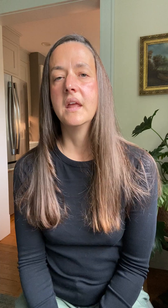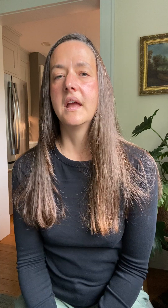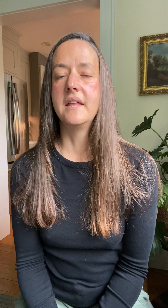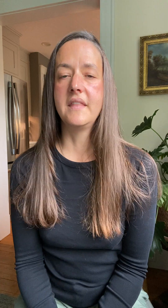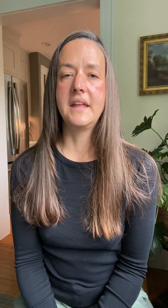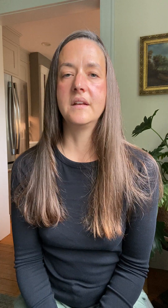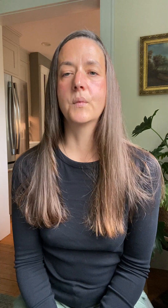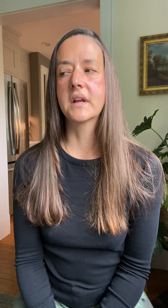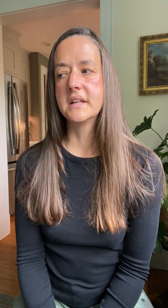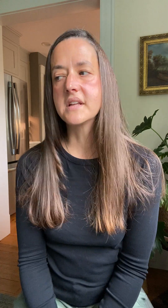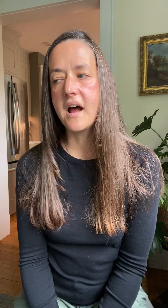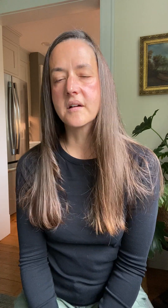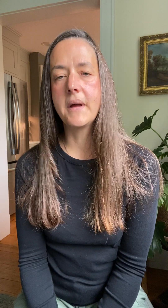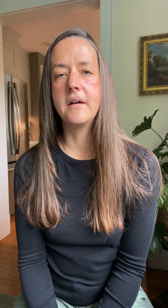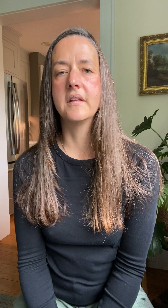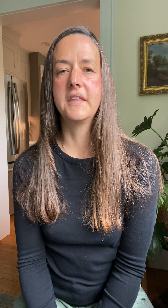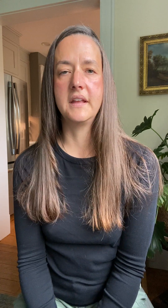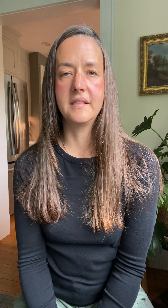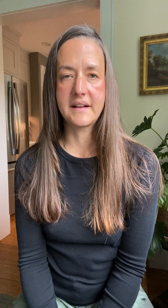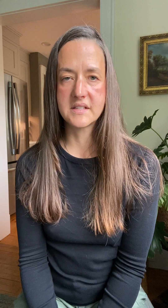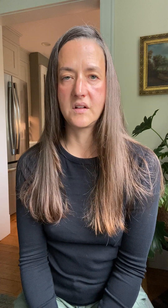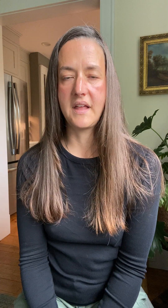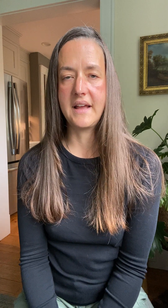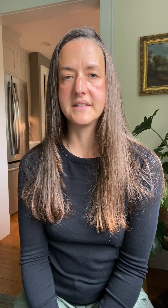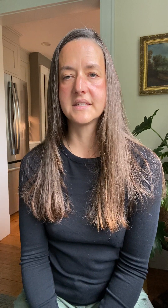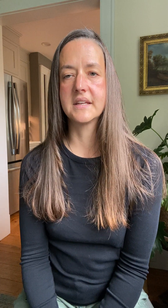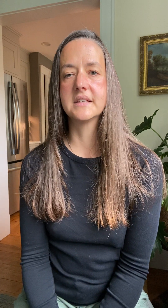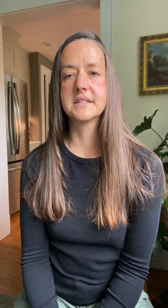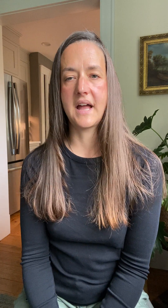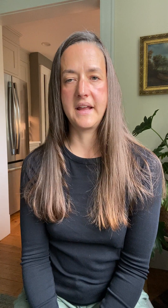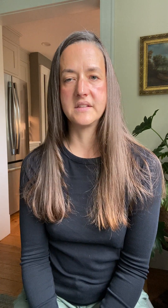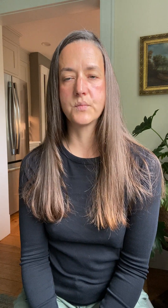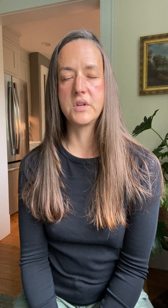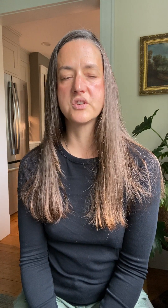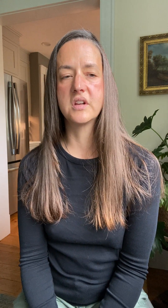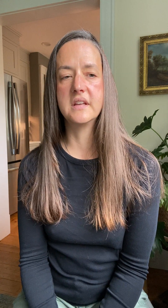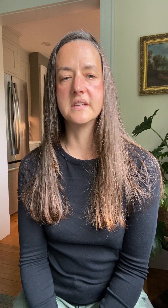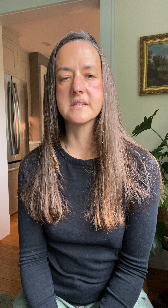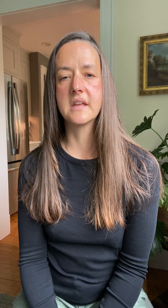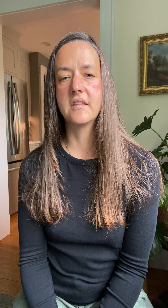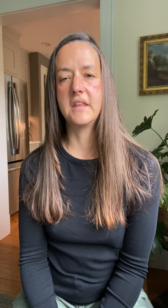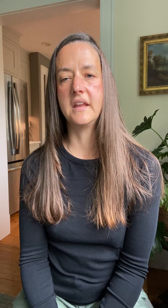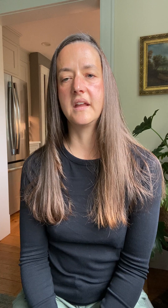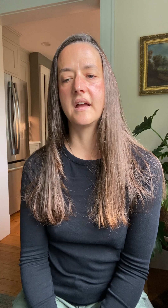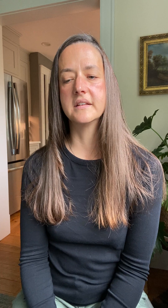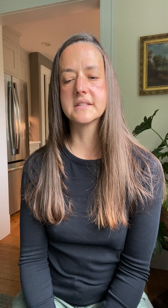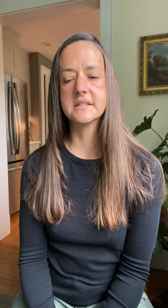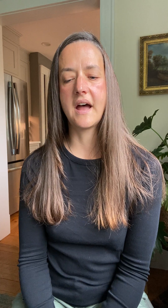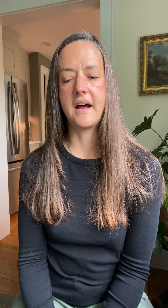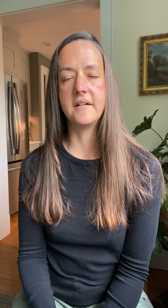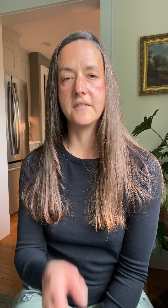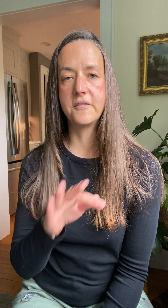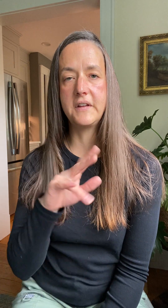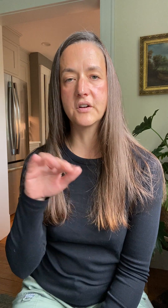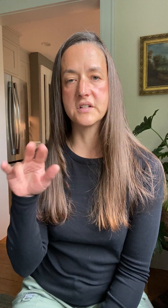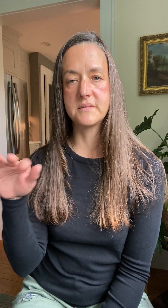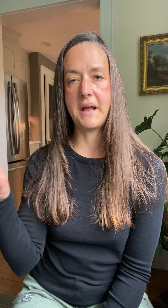And then we're going to talk about the lexicalized signs, which is the finger